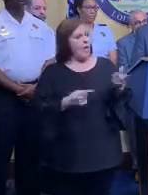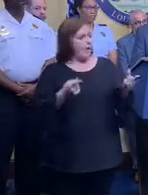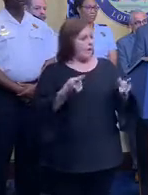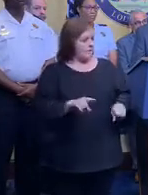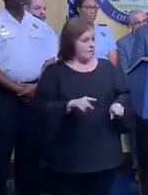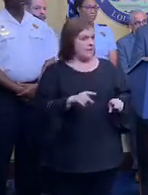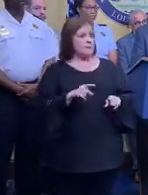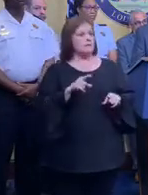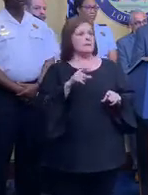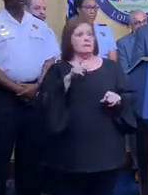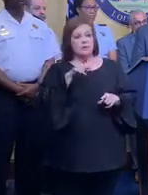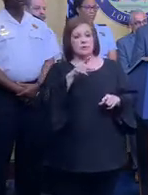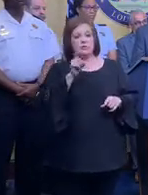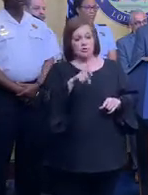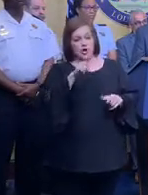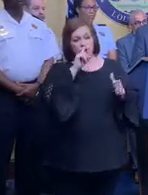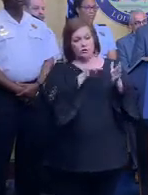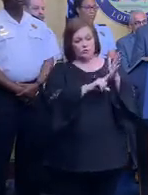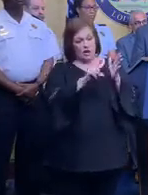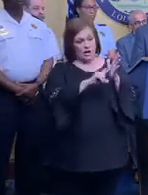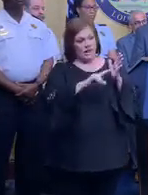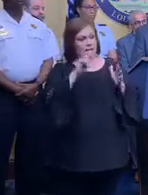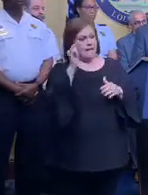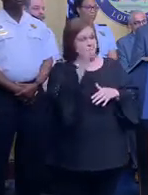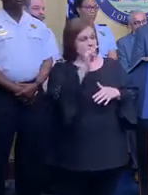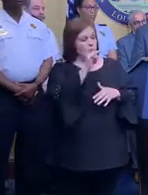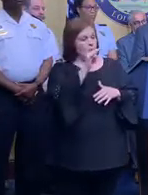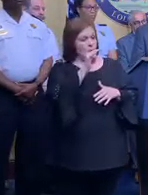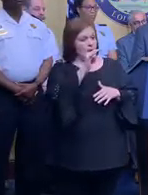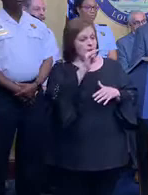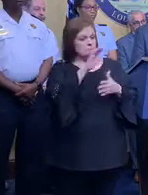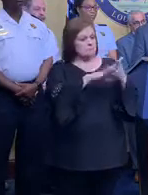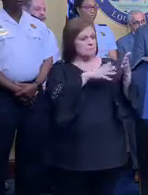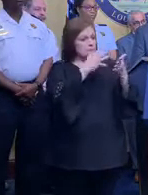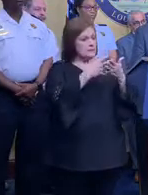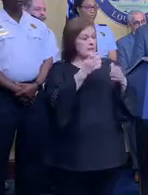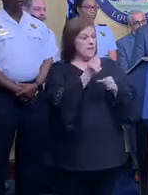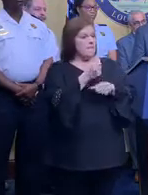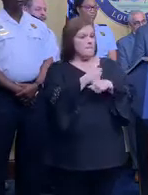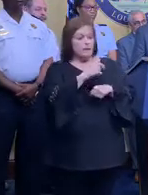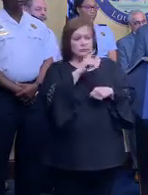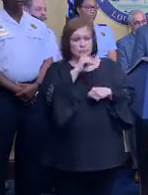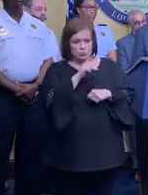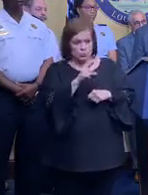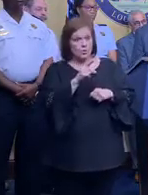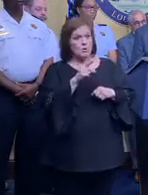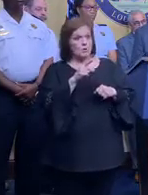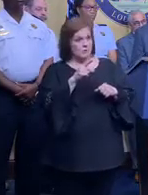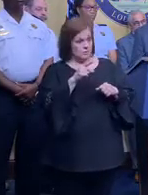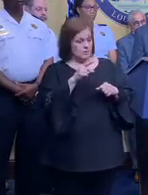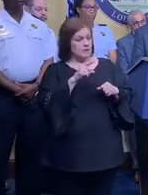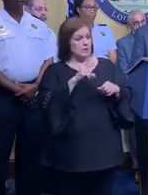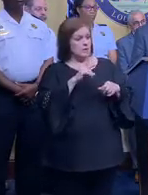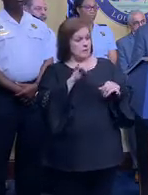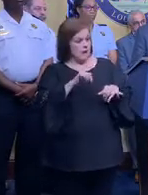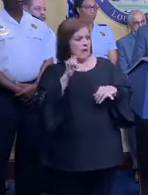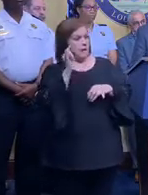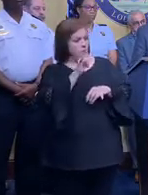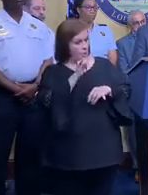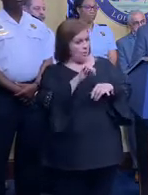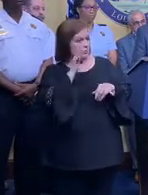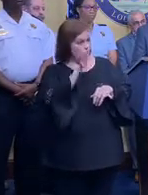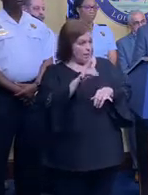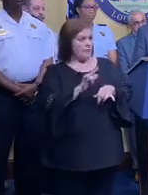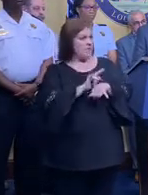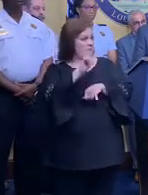should always check their flight status directly with the air carrier they're traveling on before coming to the airport during an event of